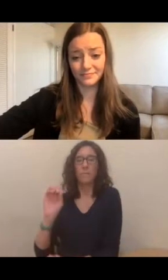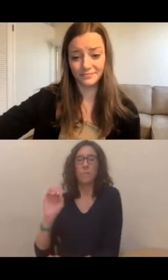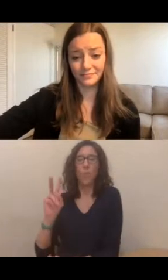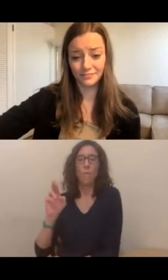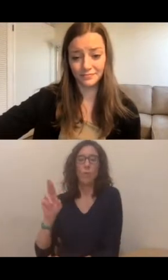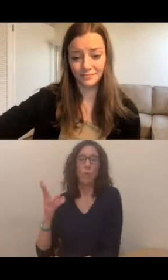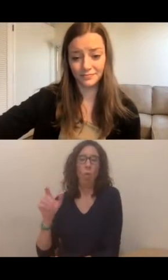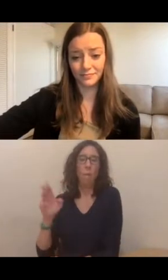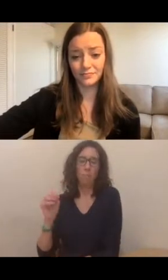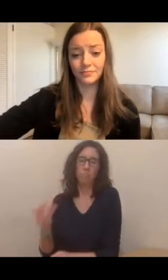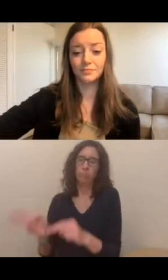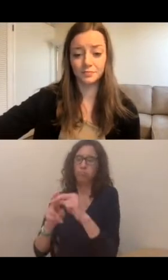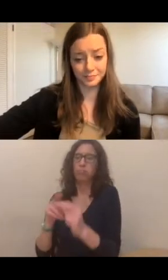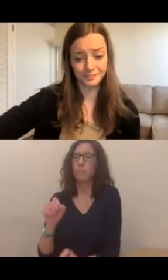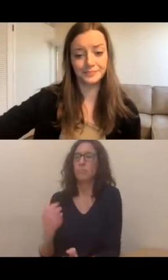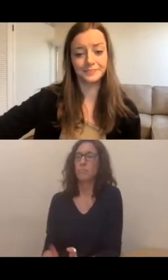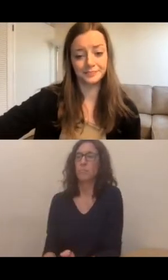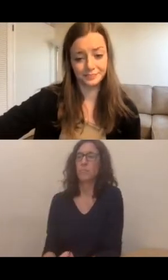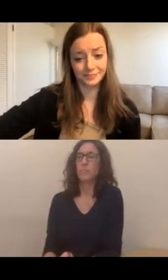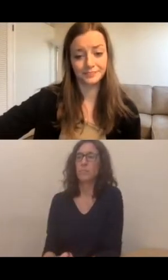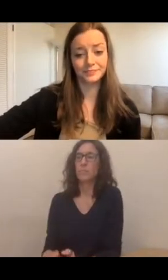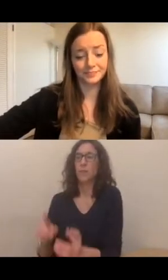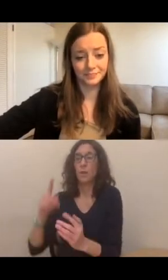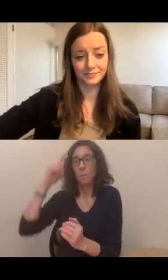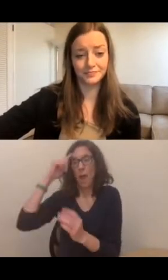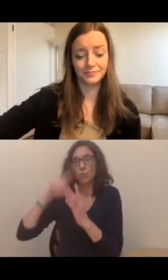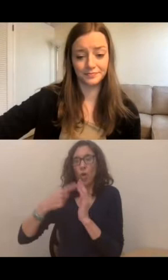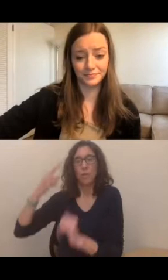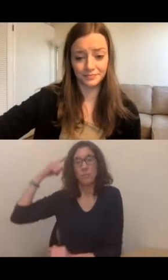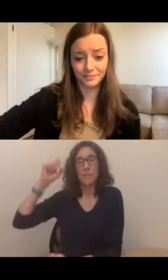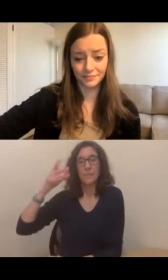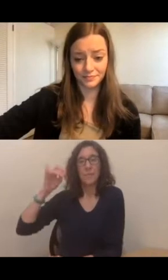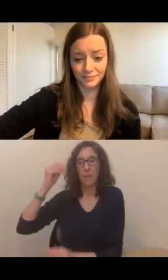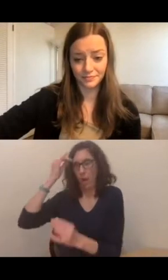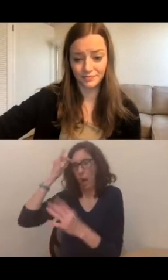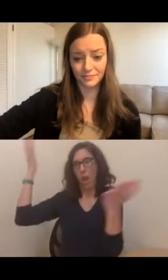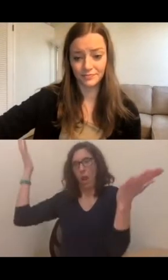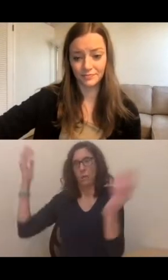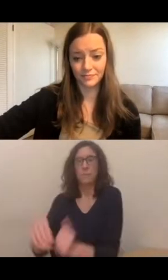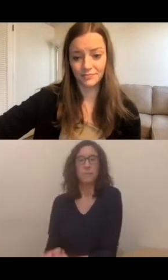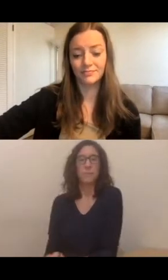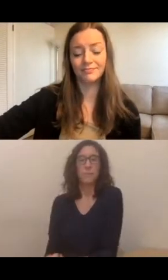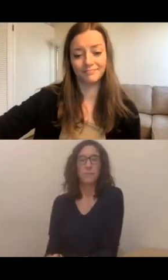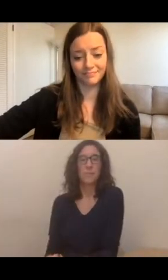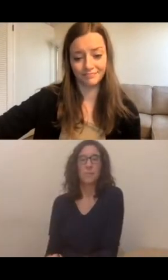As overwhelming feelings increase, your mind starts to feel like it's spinning.